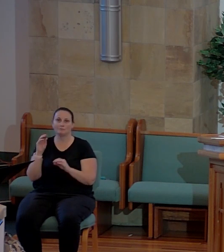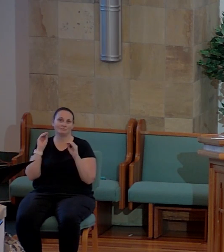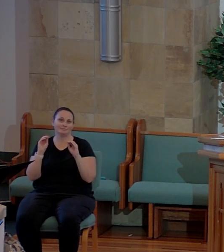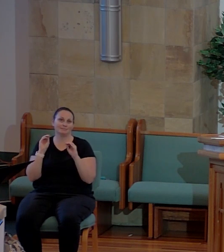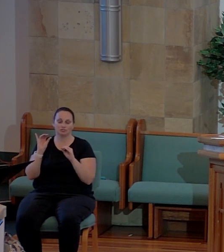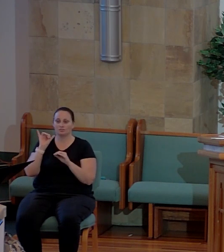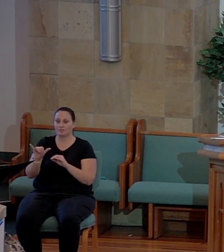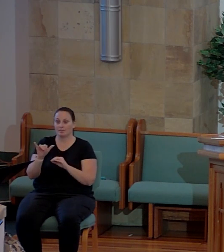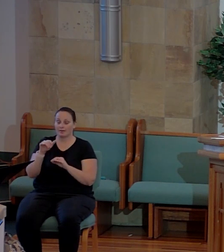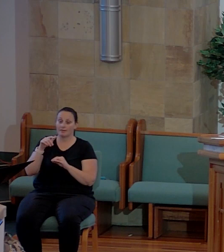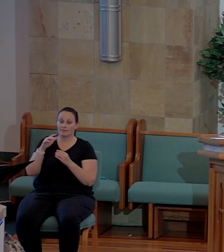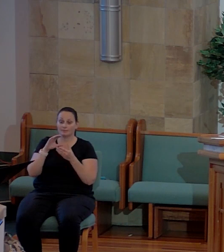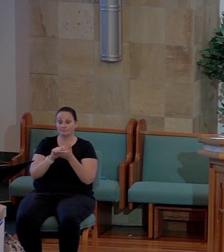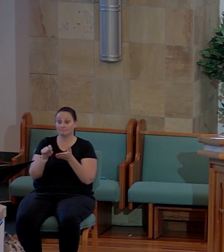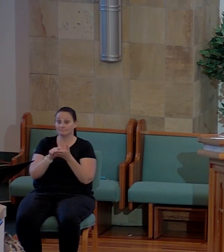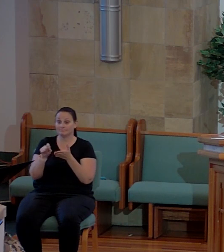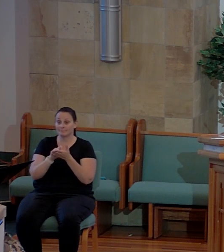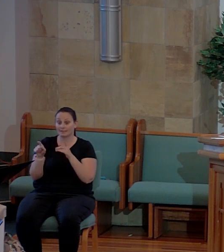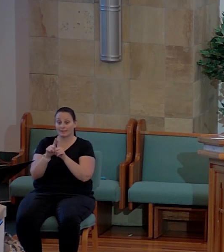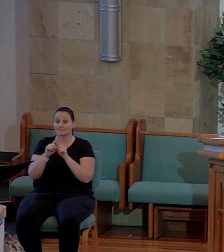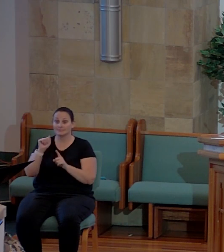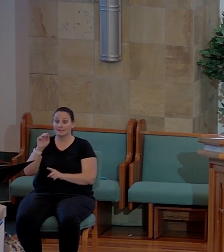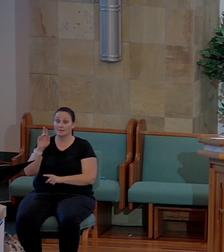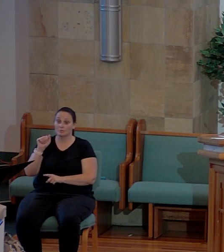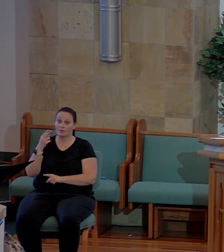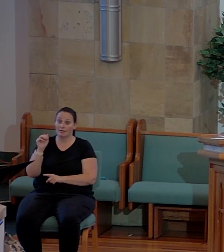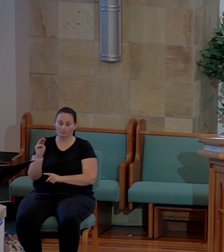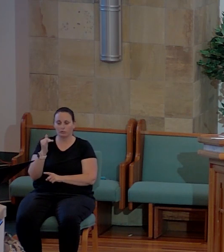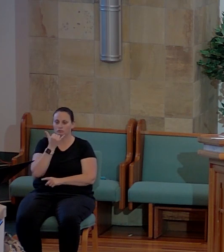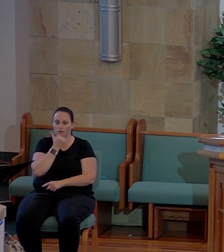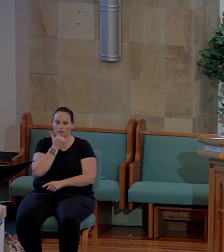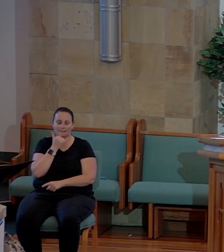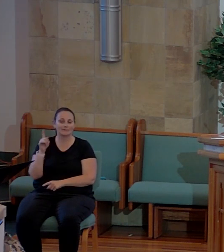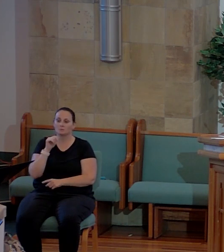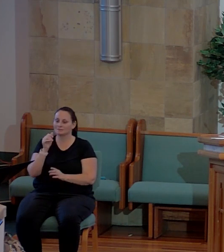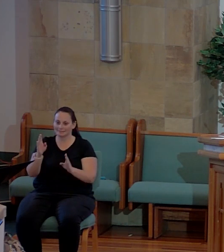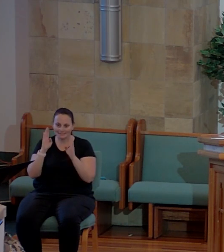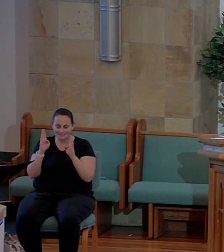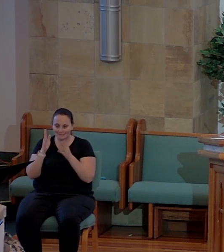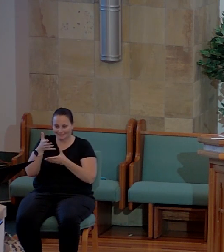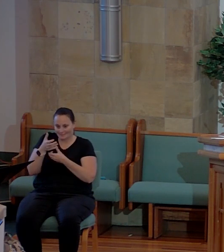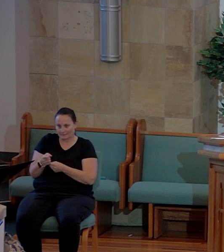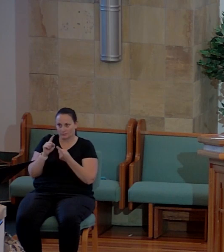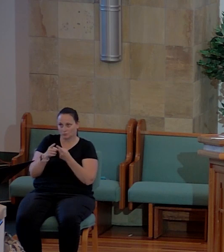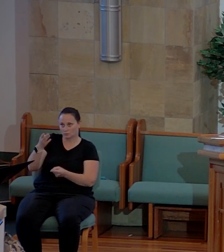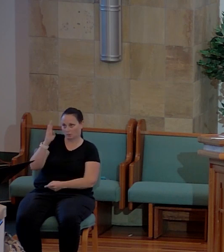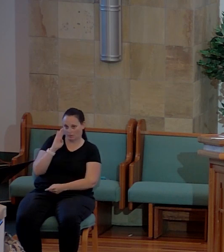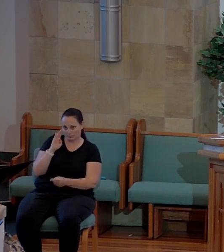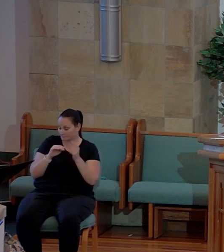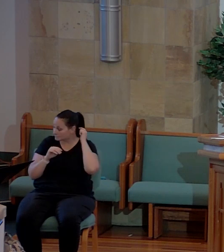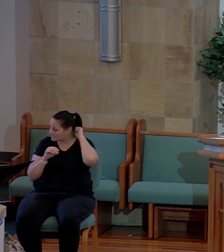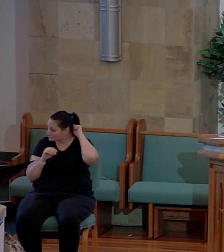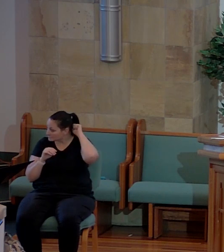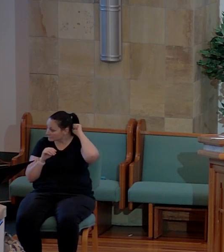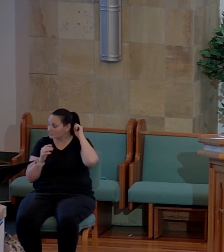this passage as Abraham got it wrong, that he wasn't listening faithfully to God. So between the